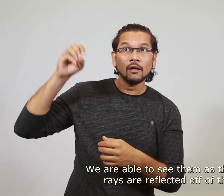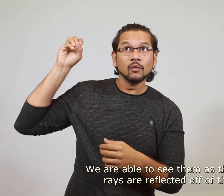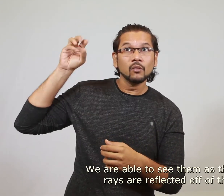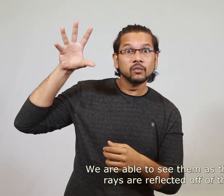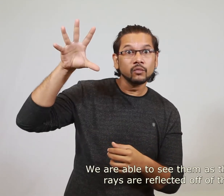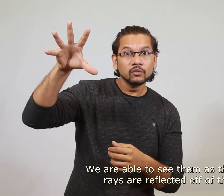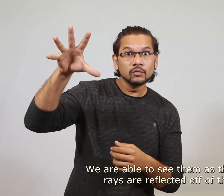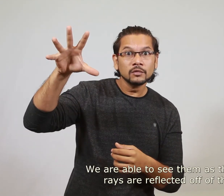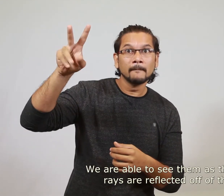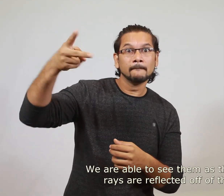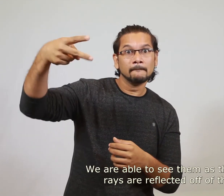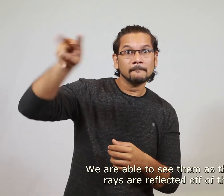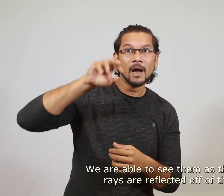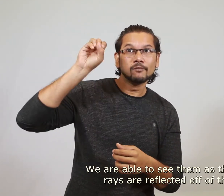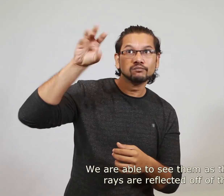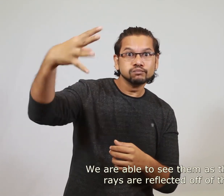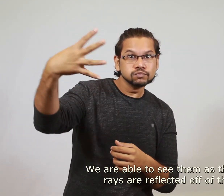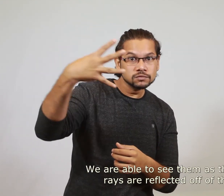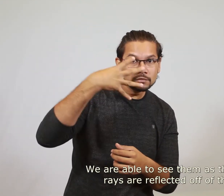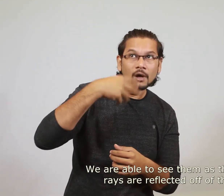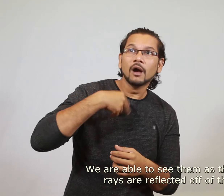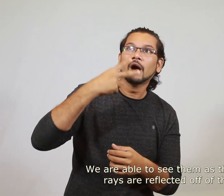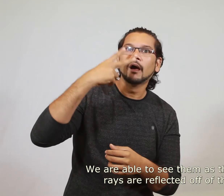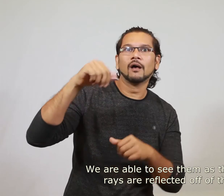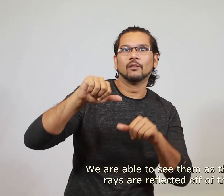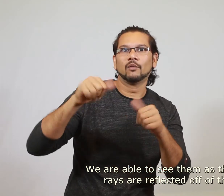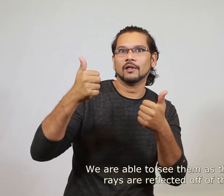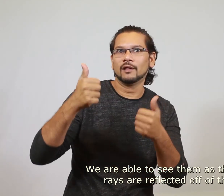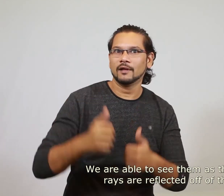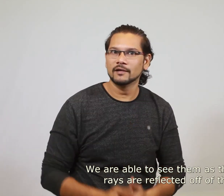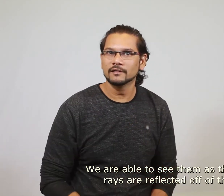We are able to see them as the sun's rays are reflected off of them.